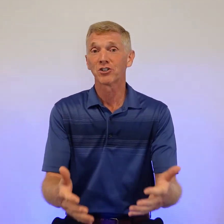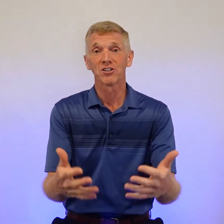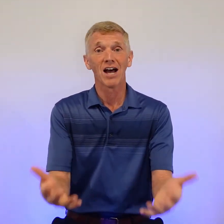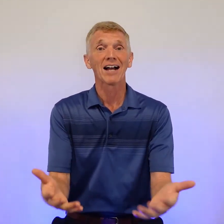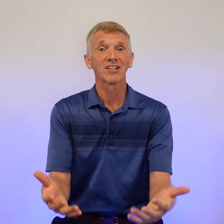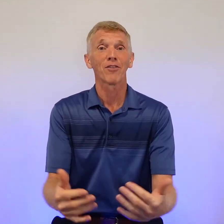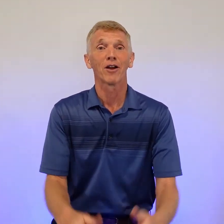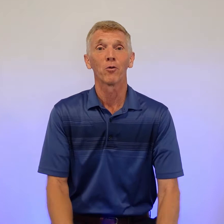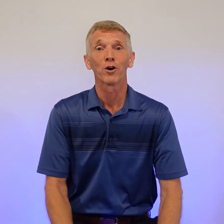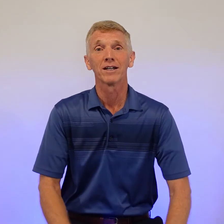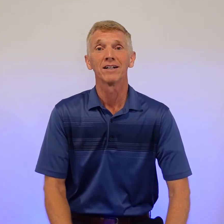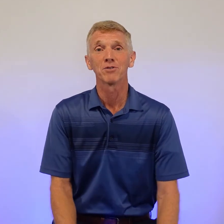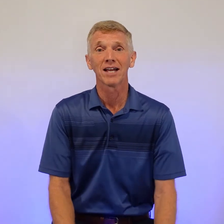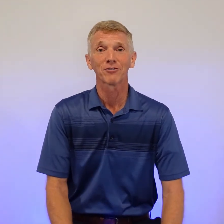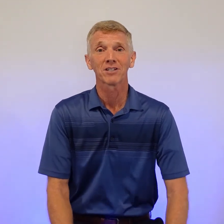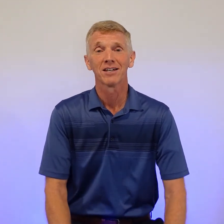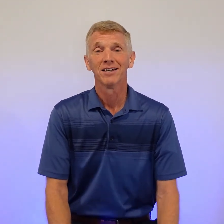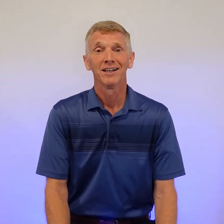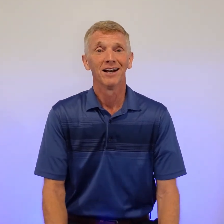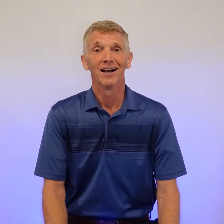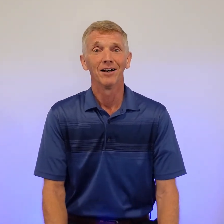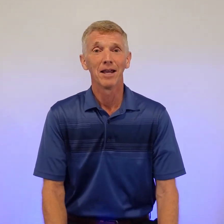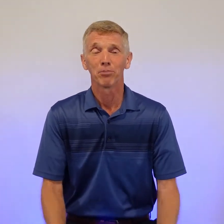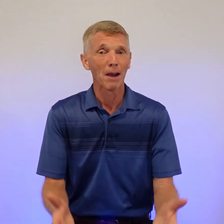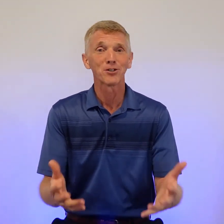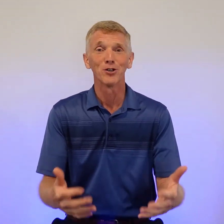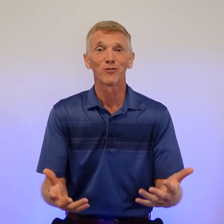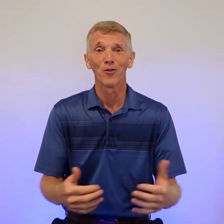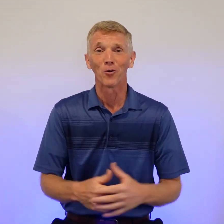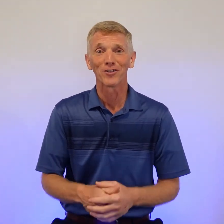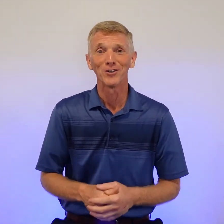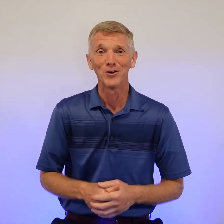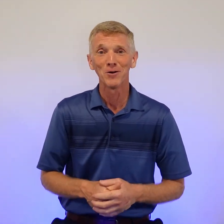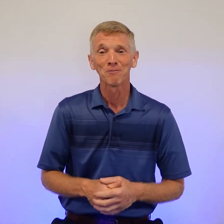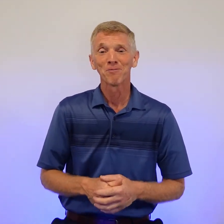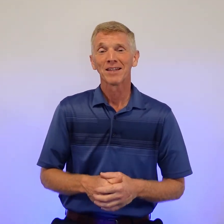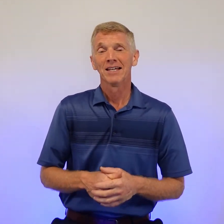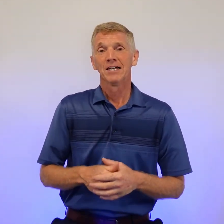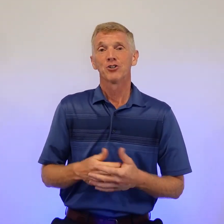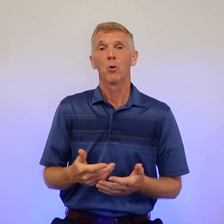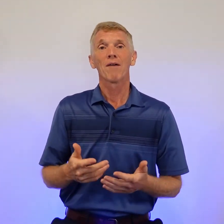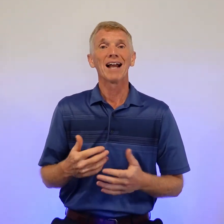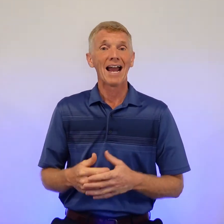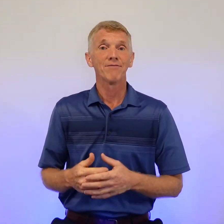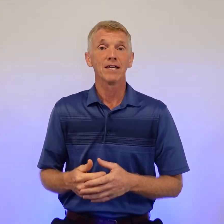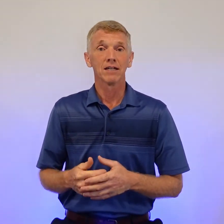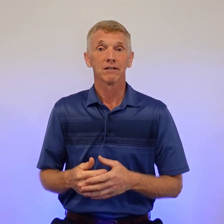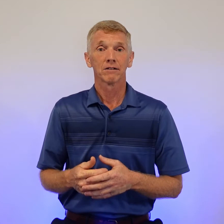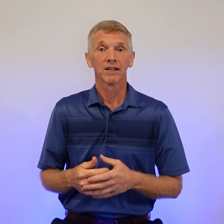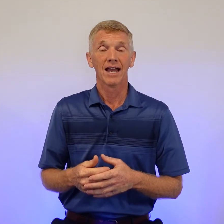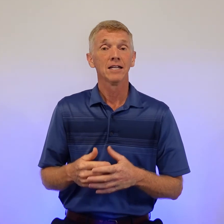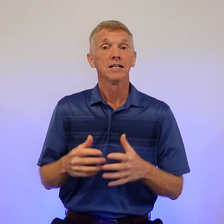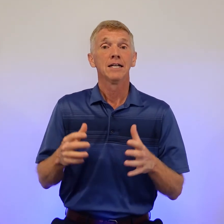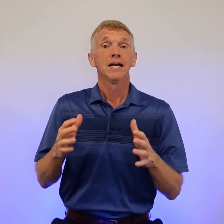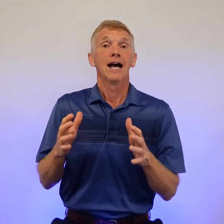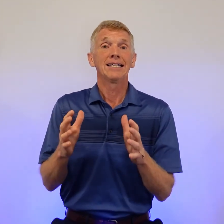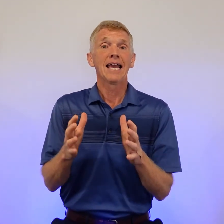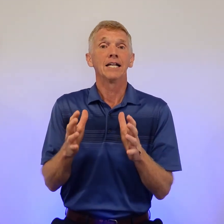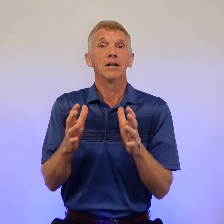and docs out there working in obstetrics, hey, props to you for all the work that you do. So we have an IV, okay? Again,